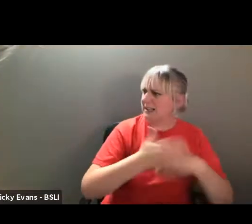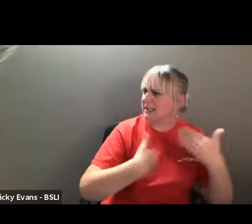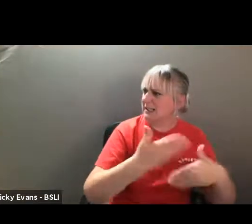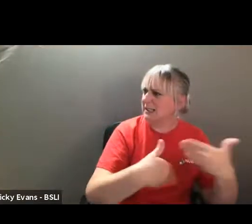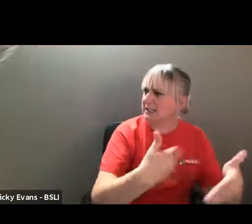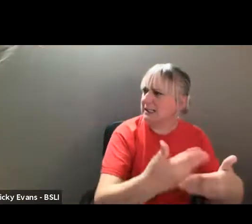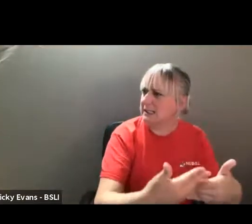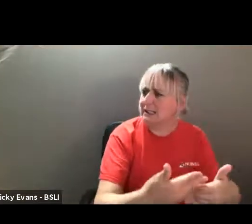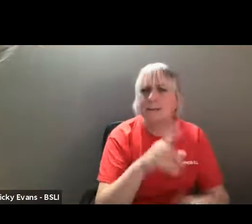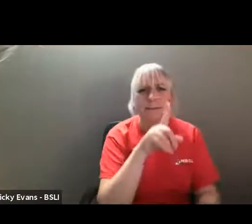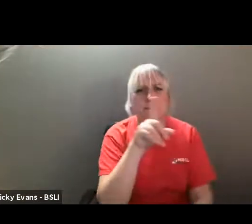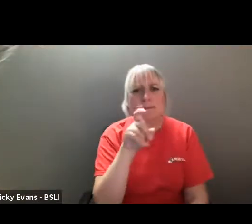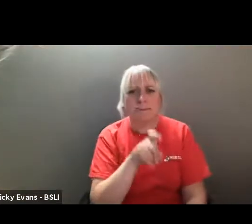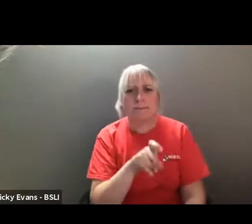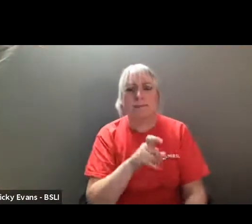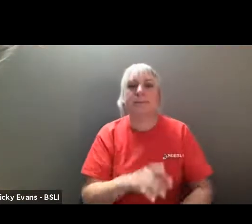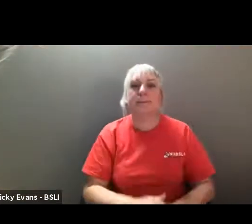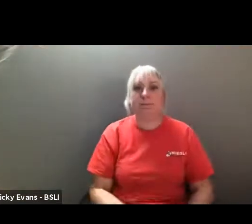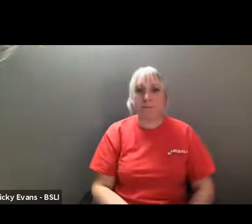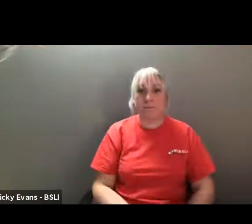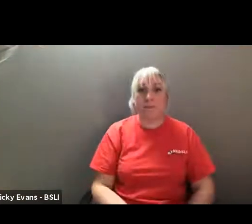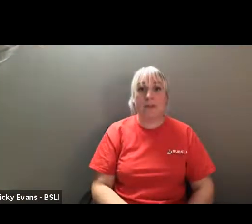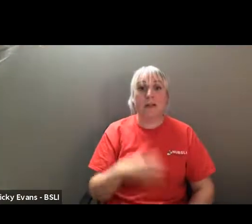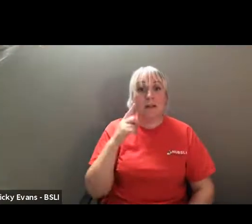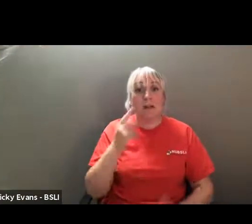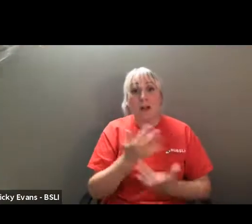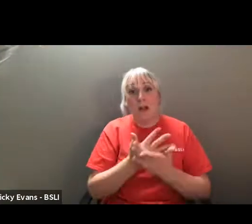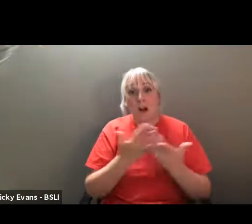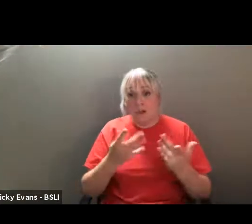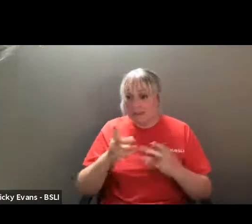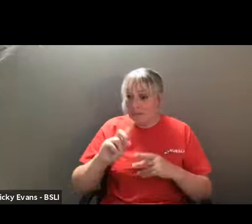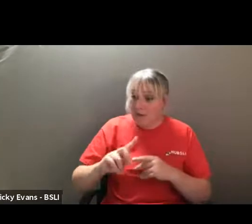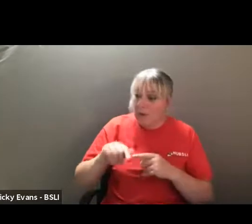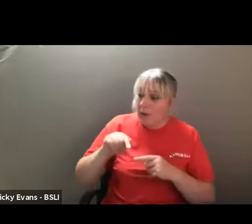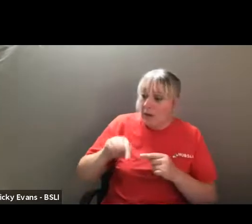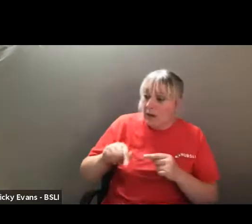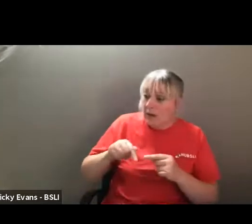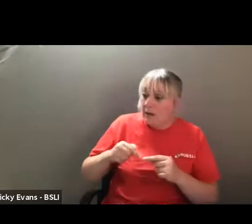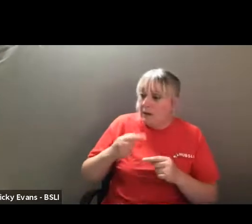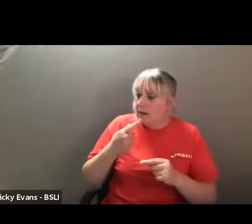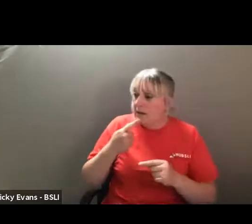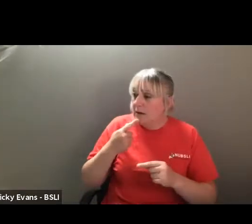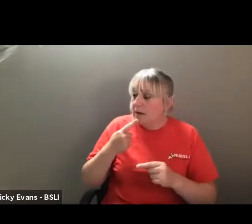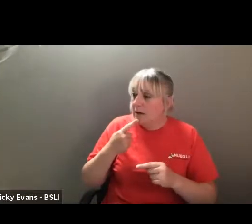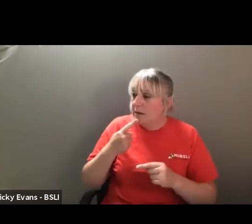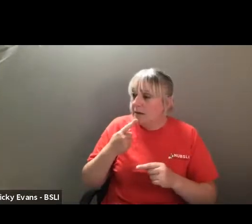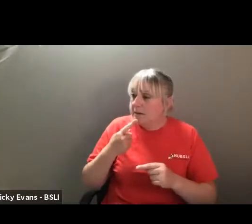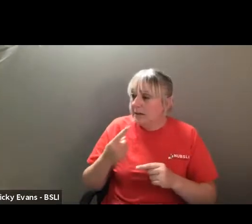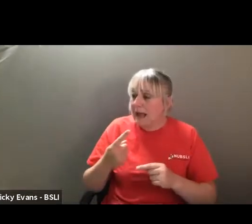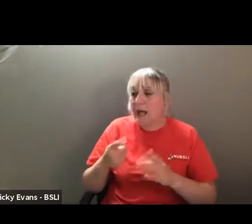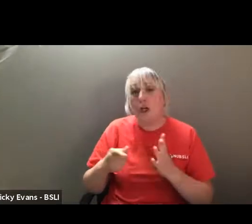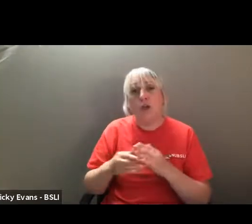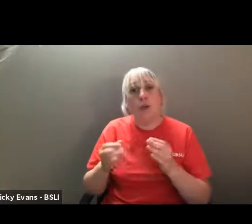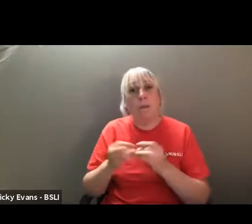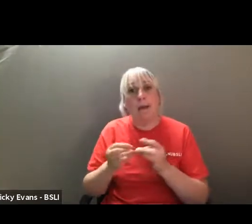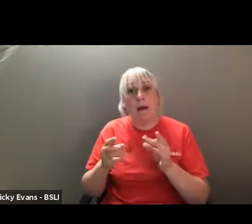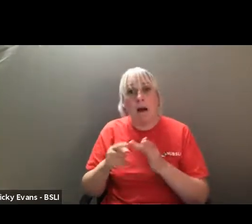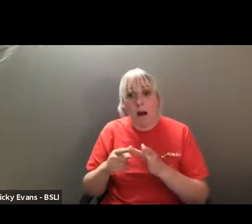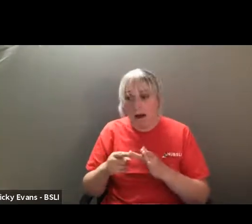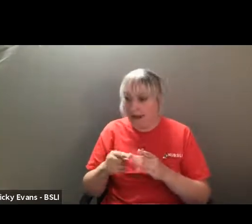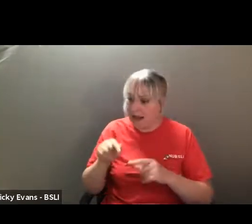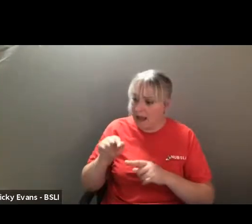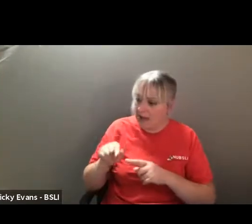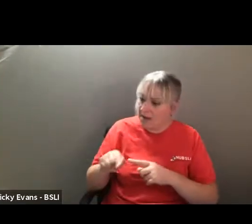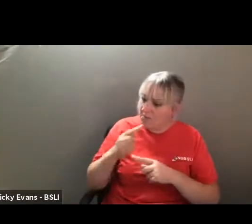advocates talk a lot about. I would say basic income, one of the main emphasis over time has been that it is, in a sense,